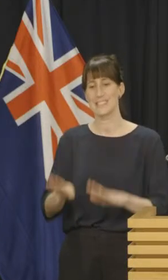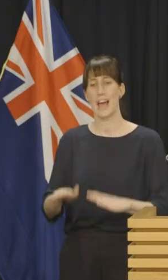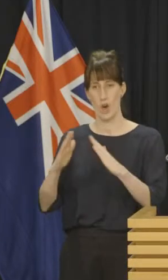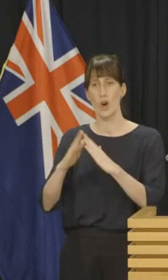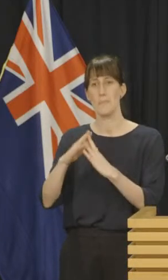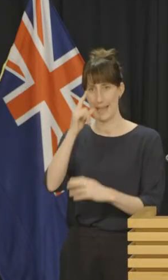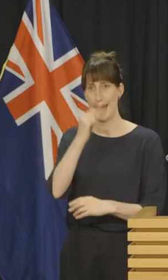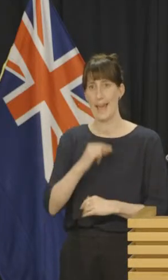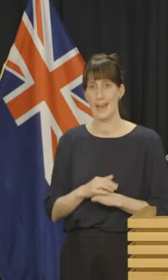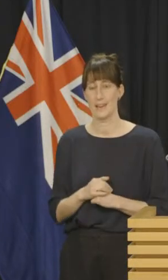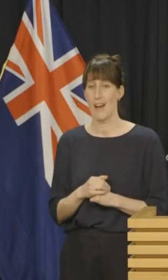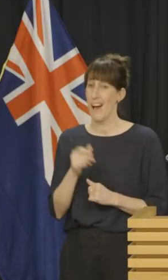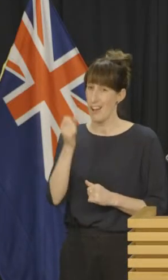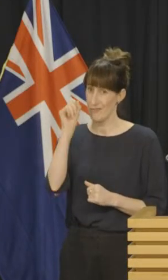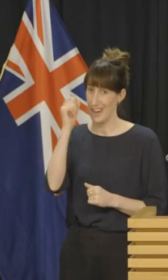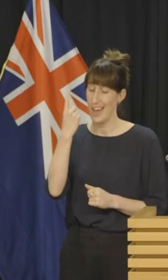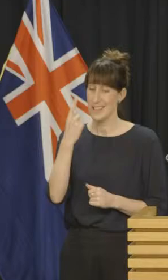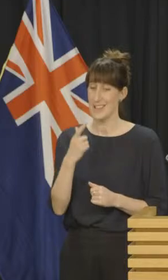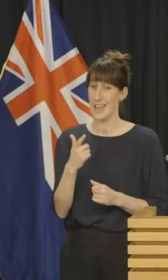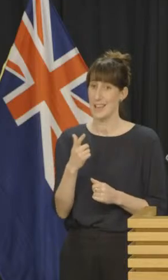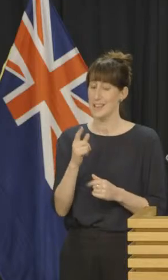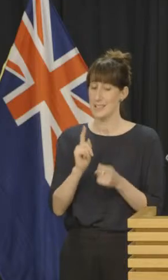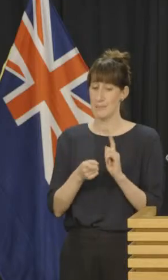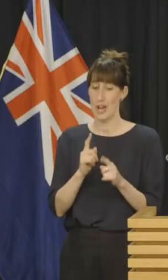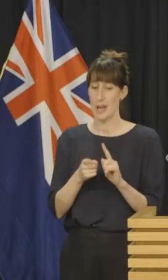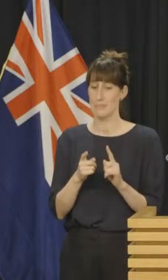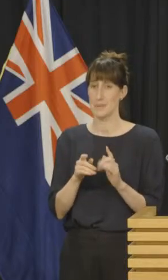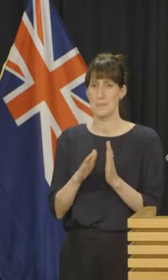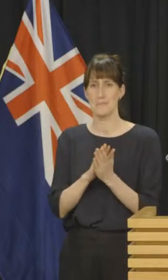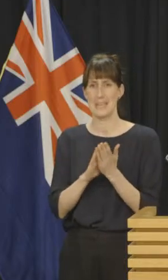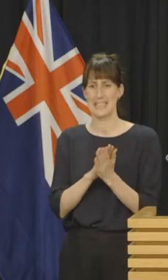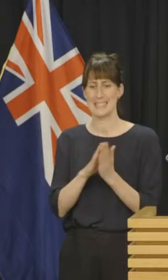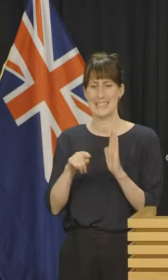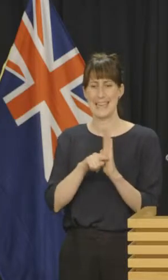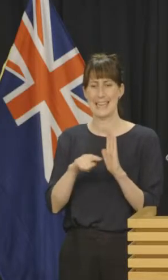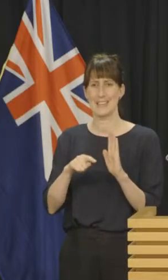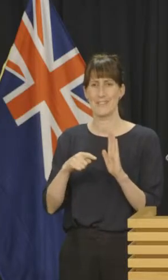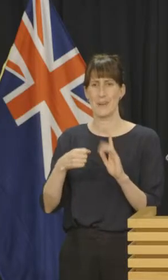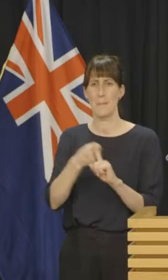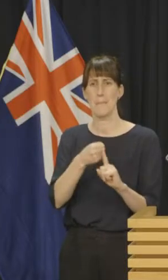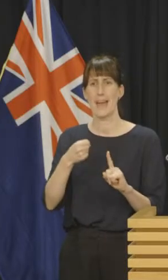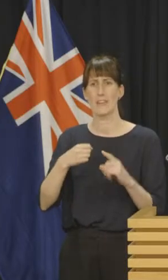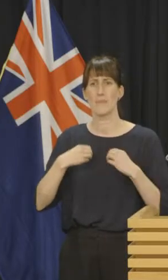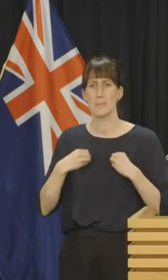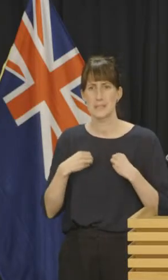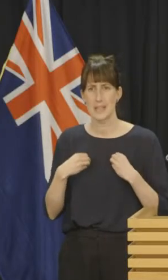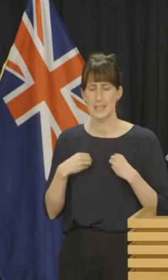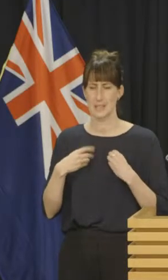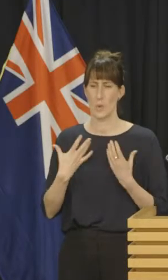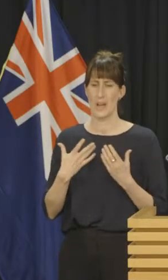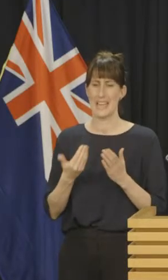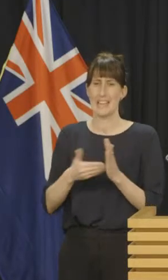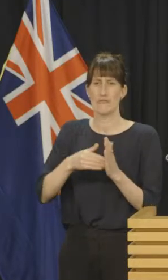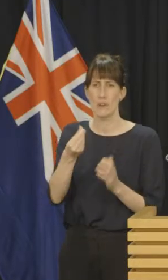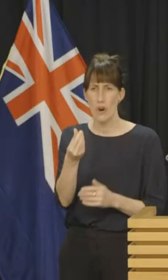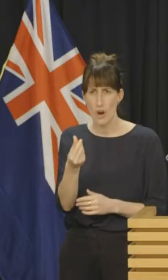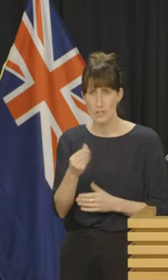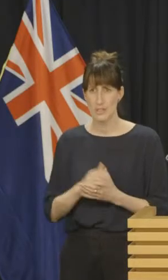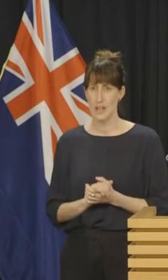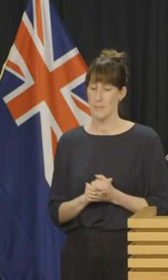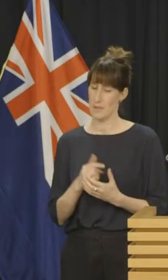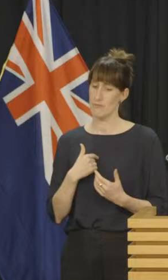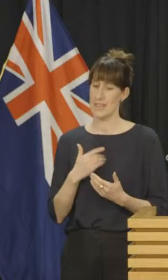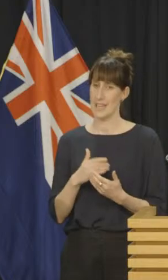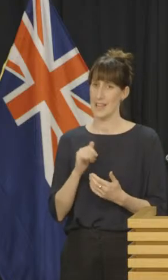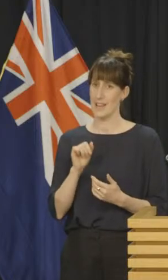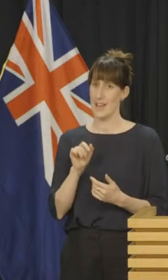that's an extra cost for those businesses and for those employers, and their goodwill is very much appreciated on behalf of the team of 5 million.